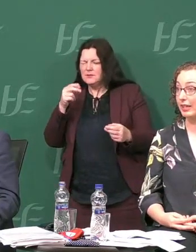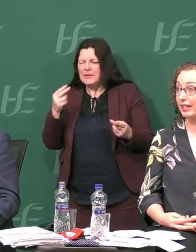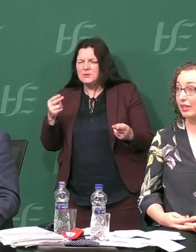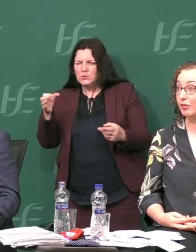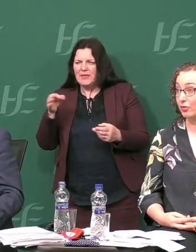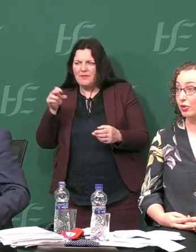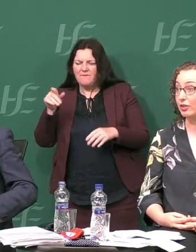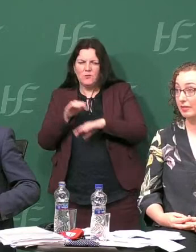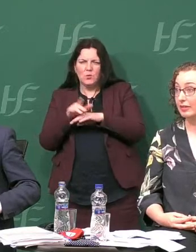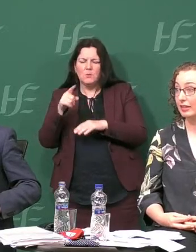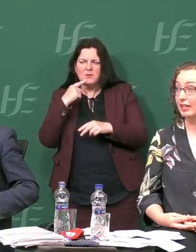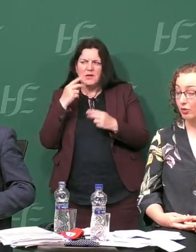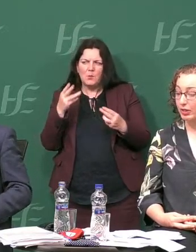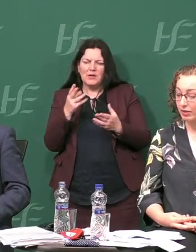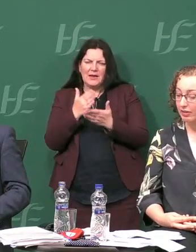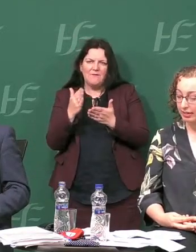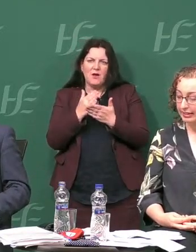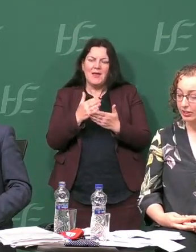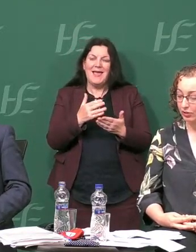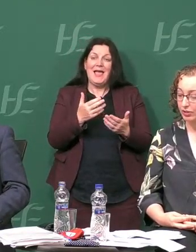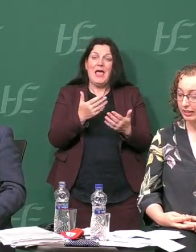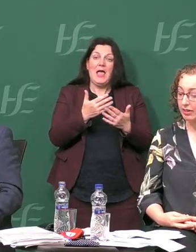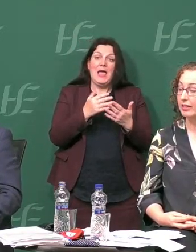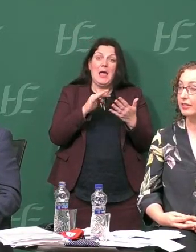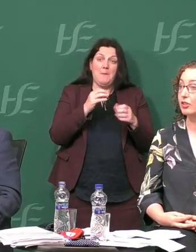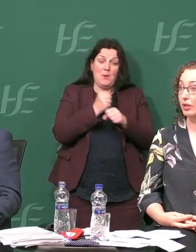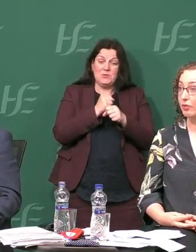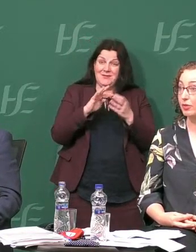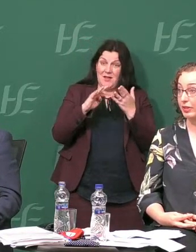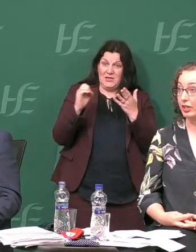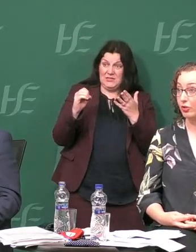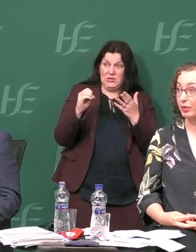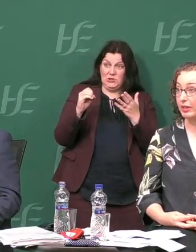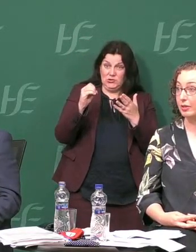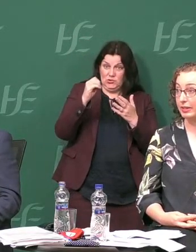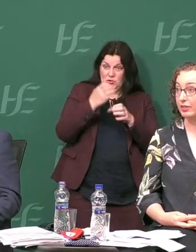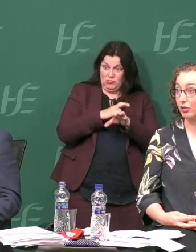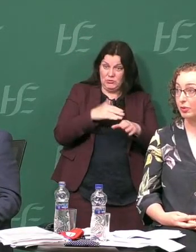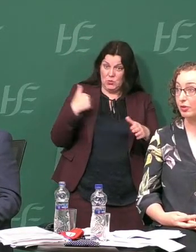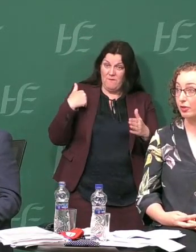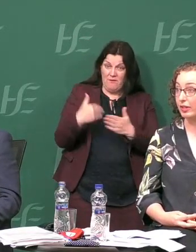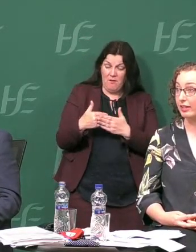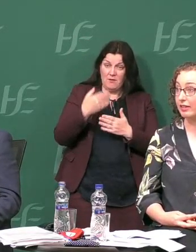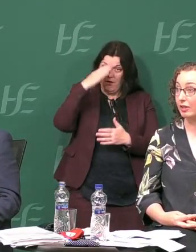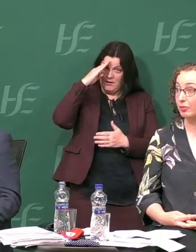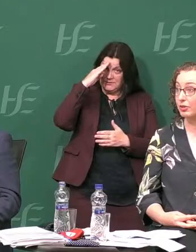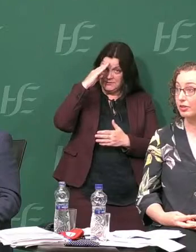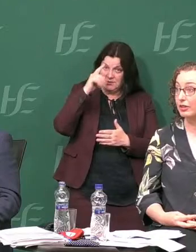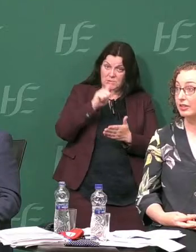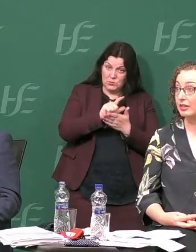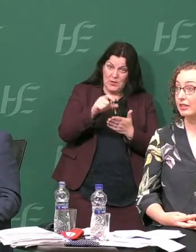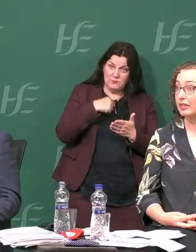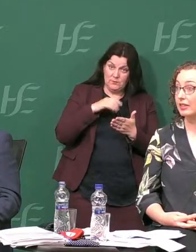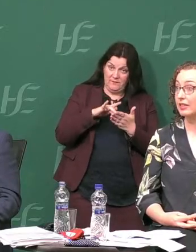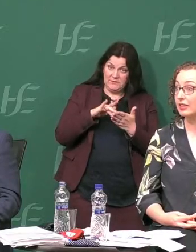We'll get that clarified for you. There have been around 90 children in Ireland, 12 to 15, who have been admitted to hospital, though, if that